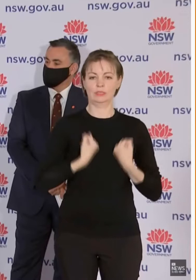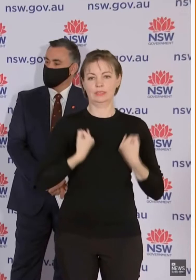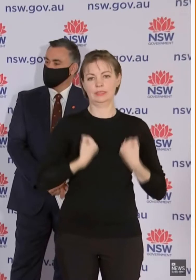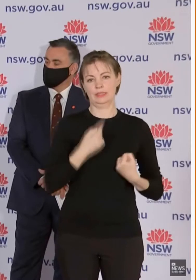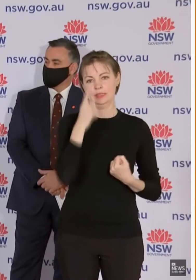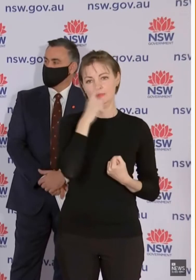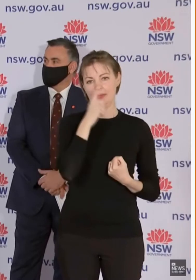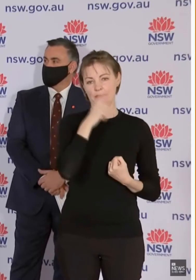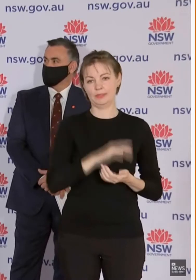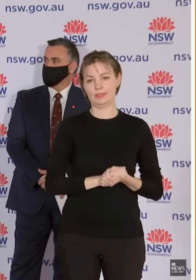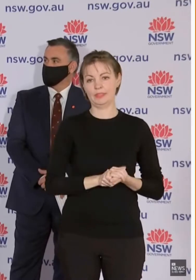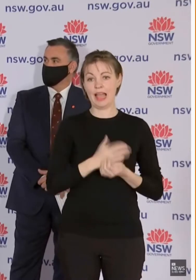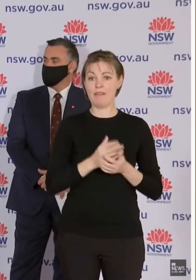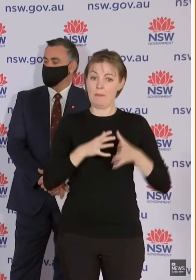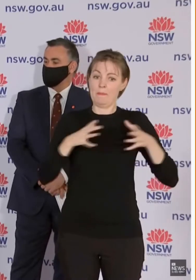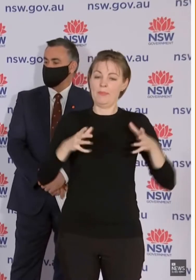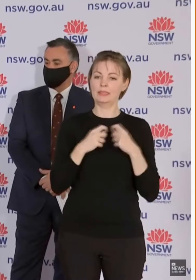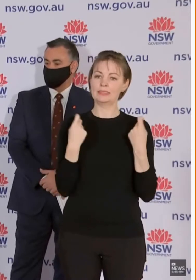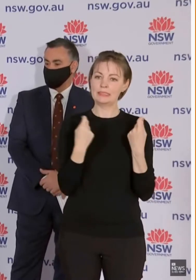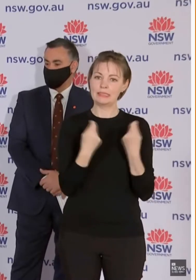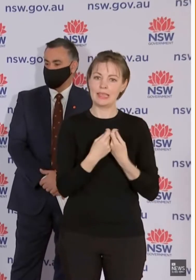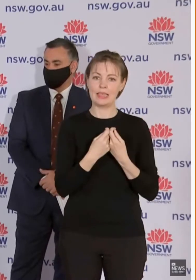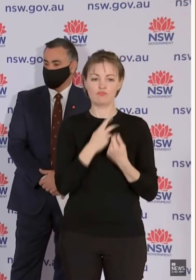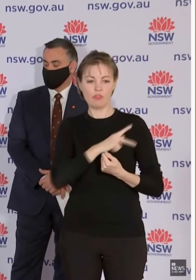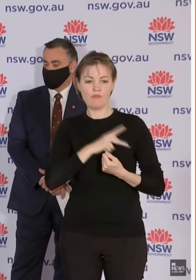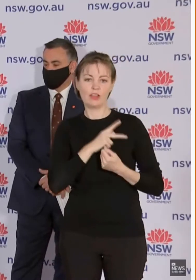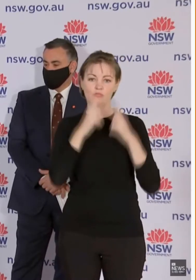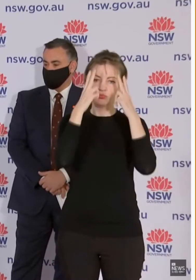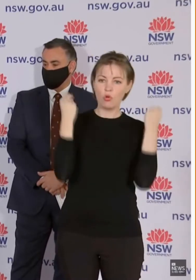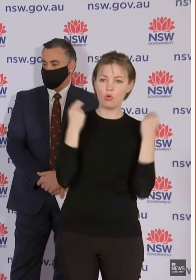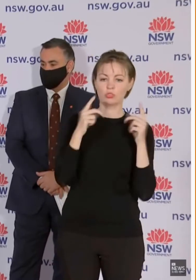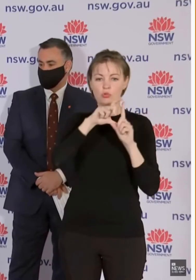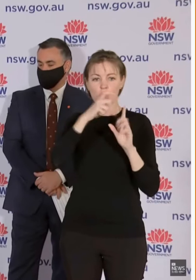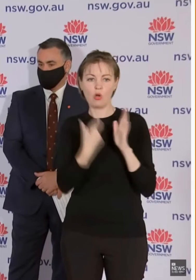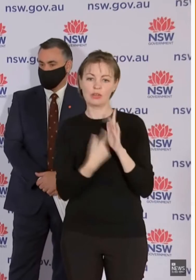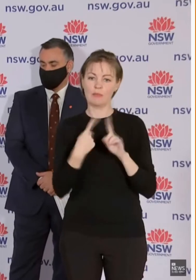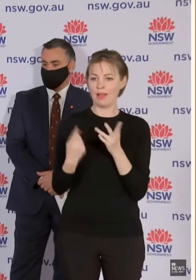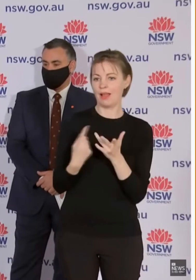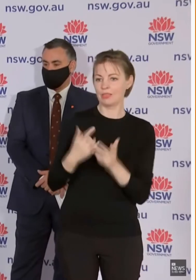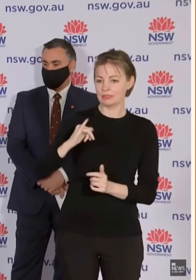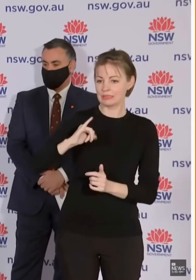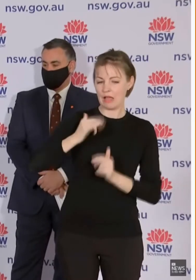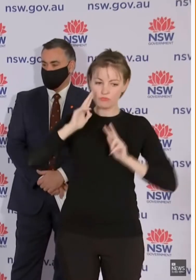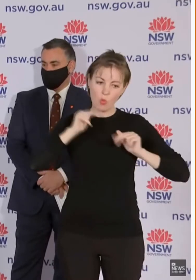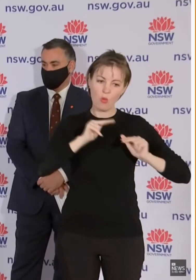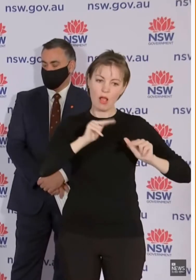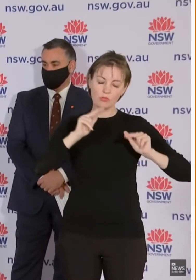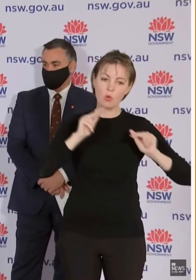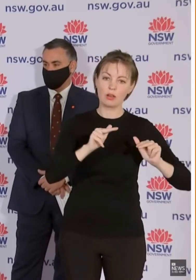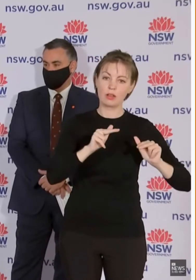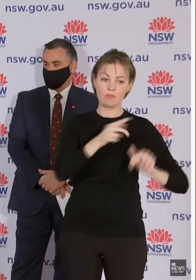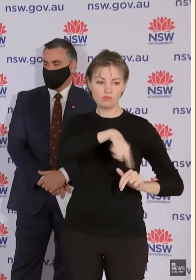a large team of health professionals and support staff to look after the sickest patients in the hospital. These are patients who've been victims of